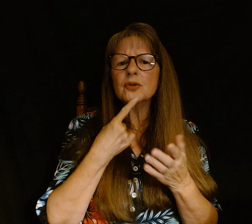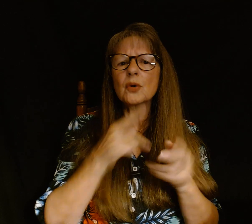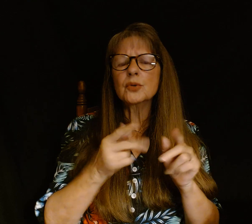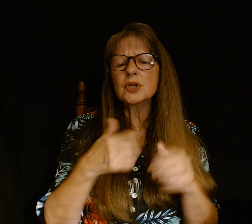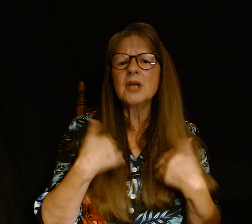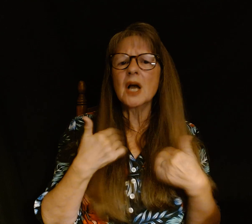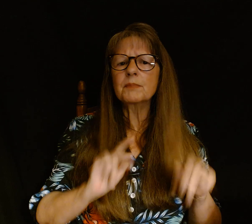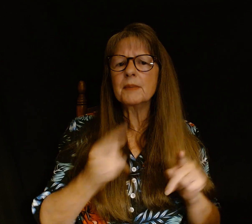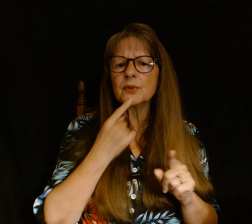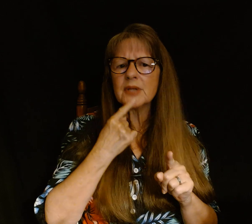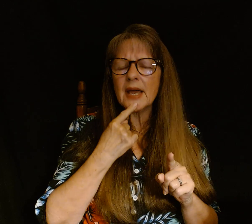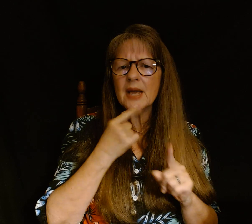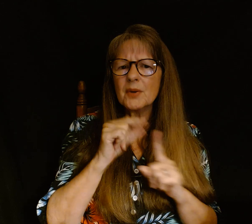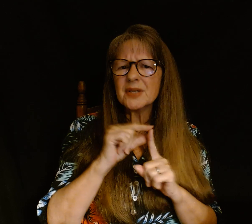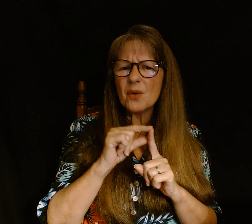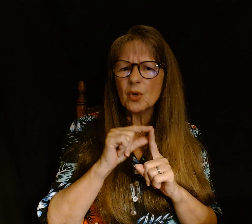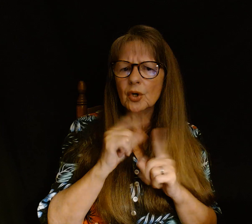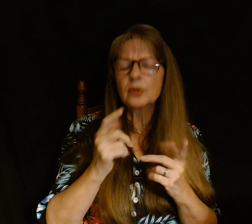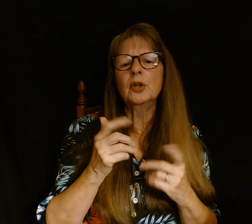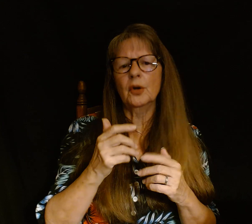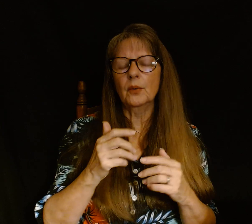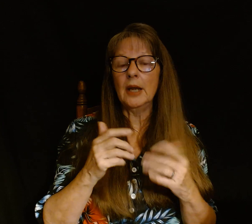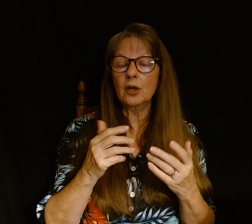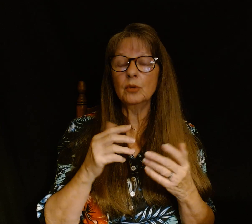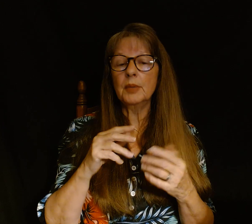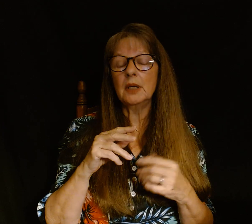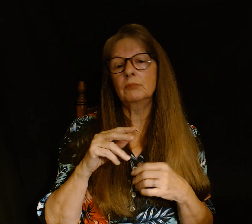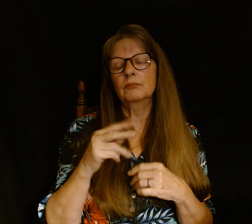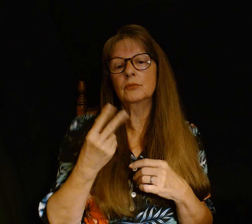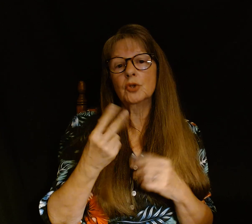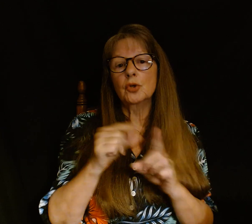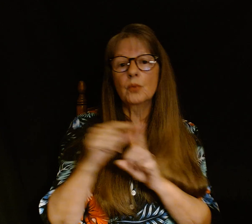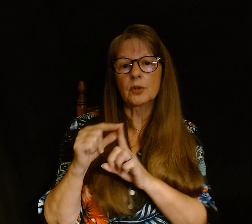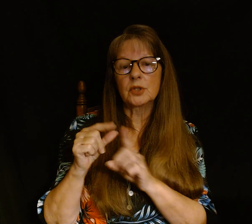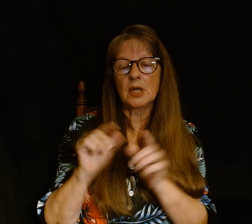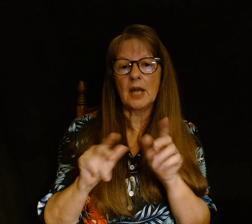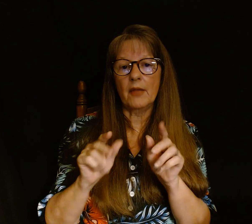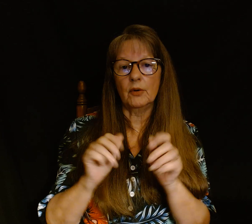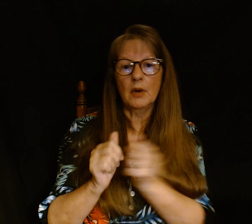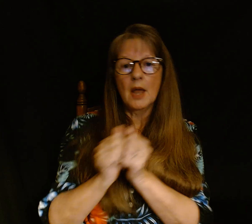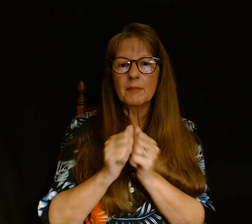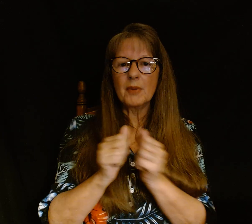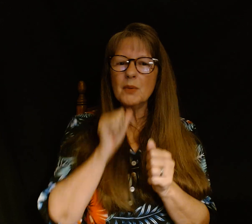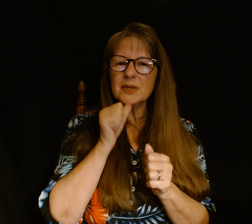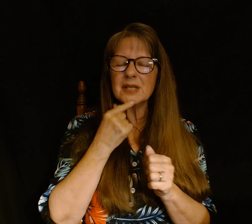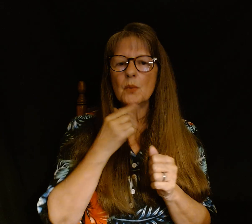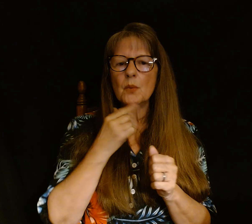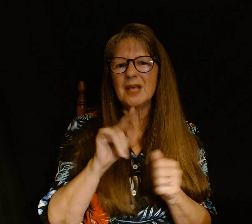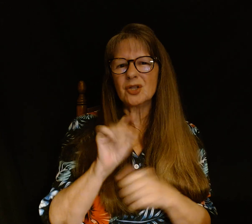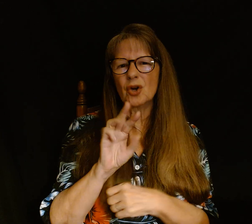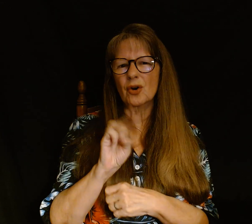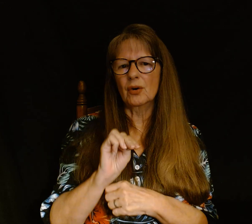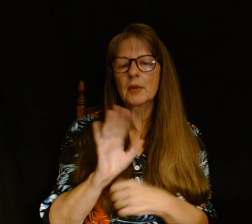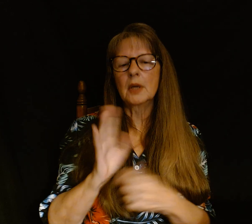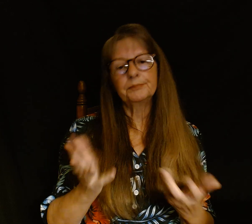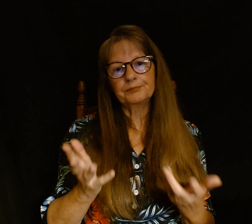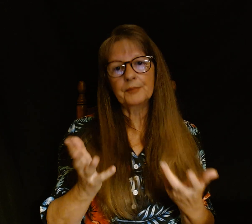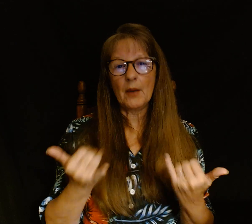those young people say? What's that word? And it could be two words together. But we wouldn't say, what's that term